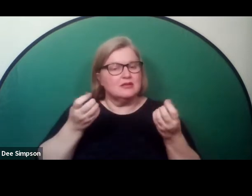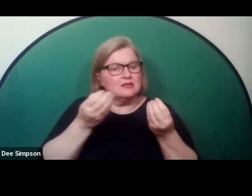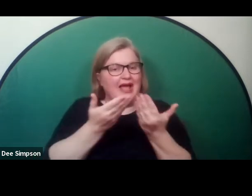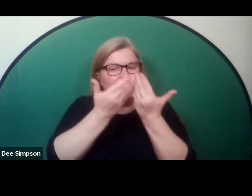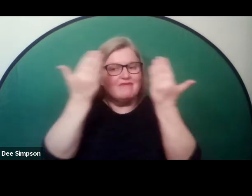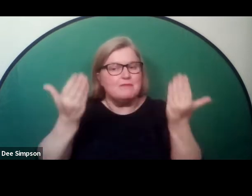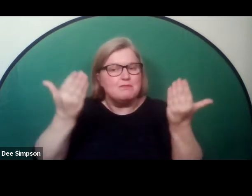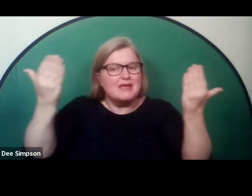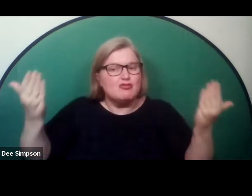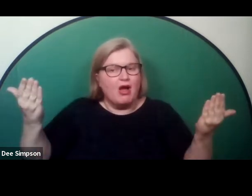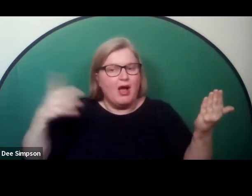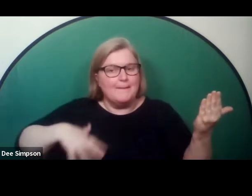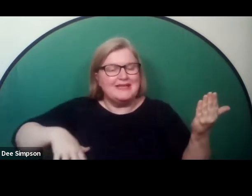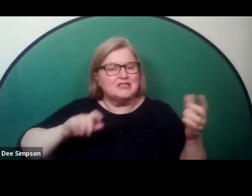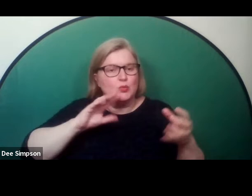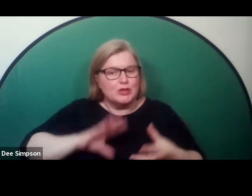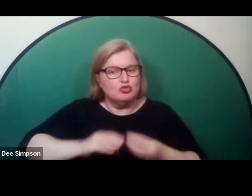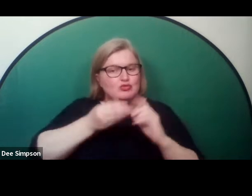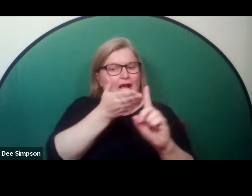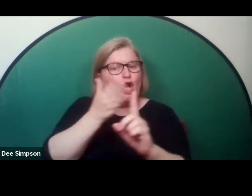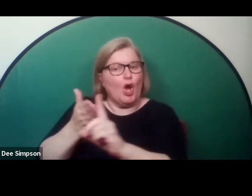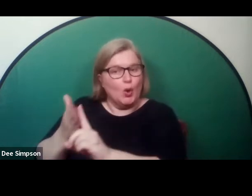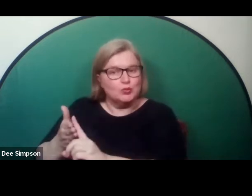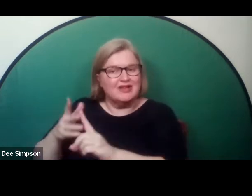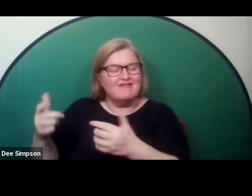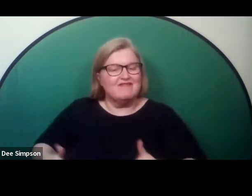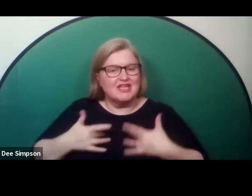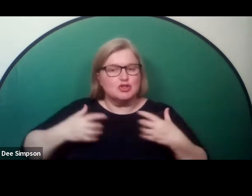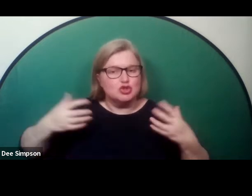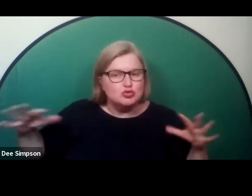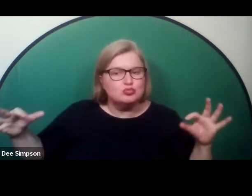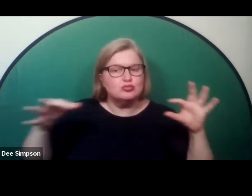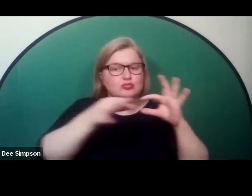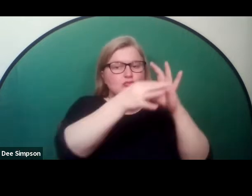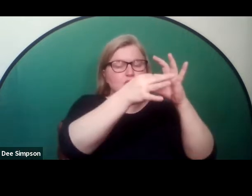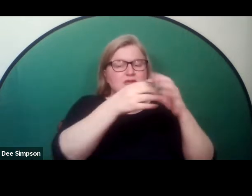these produces a much more robust project.